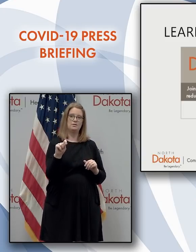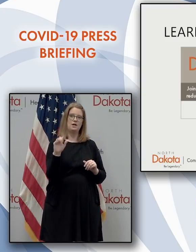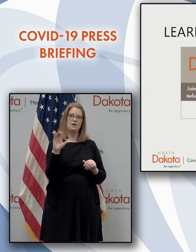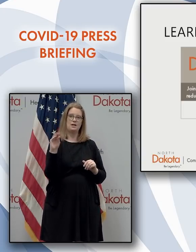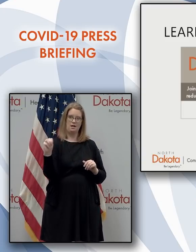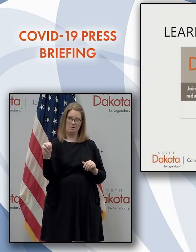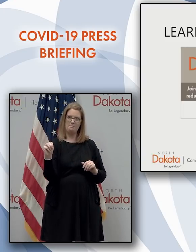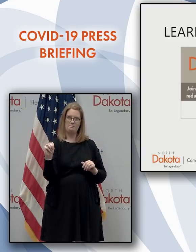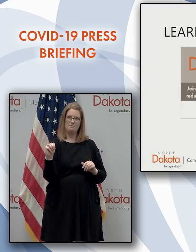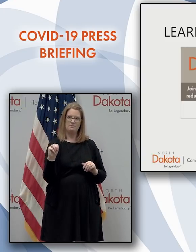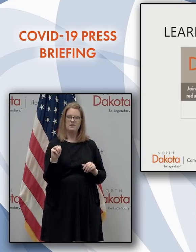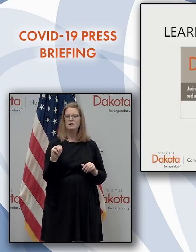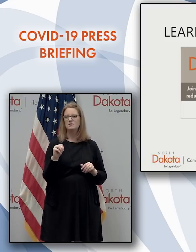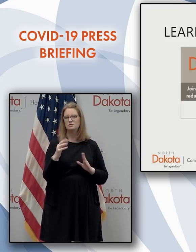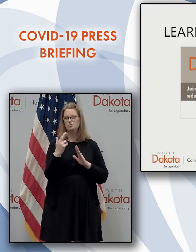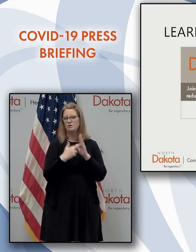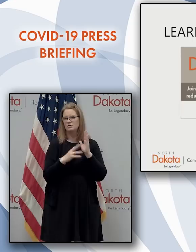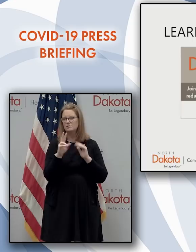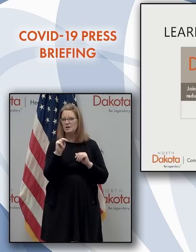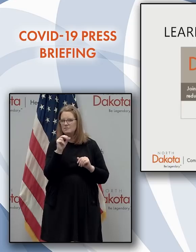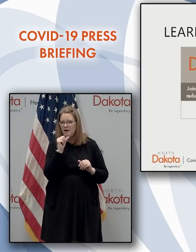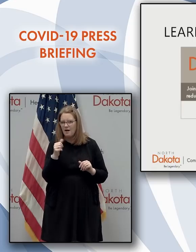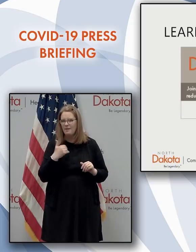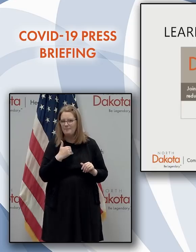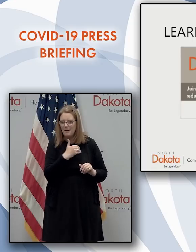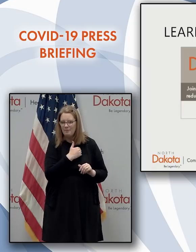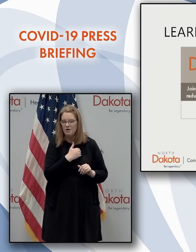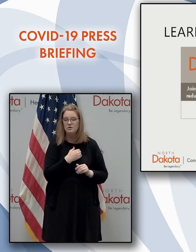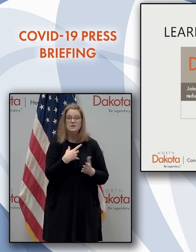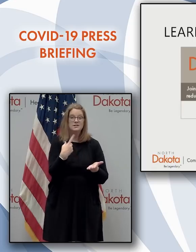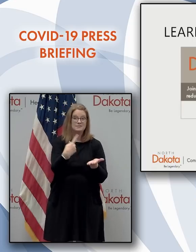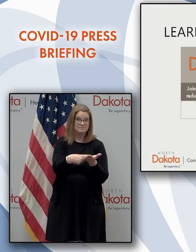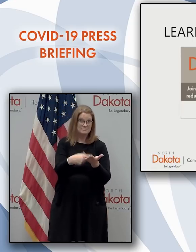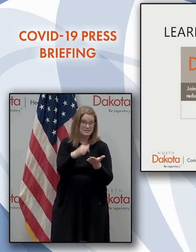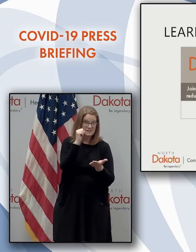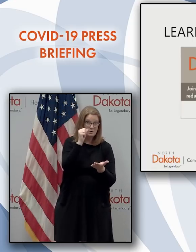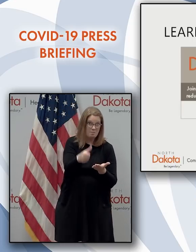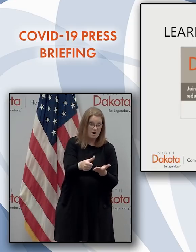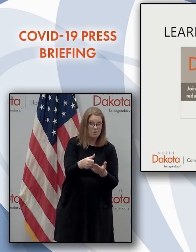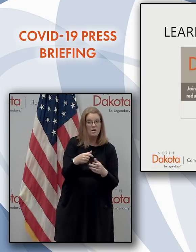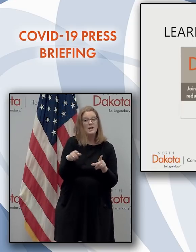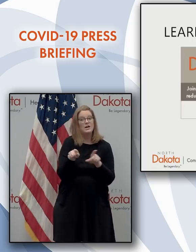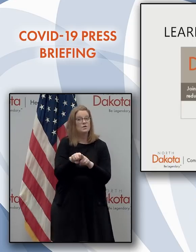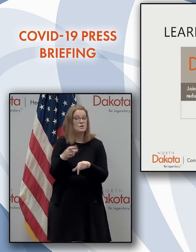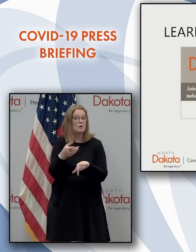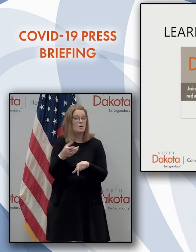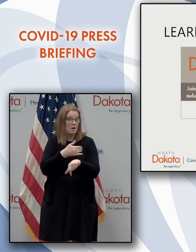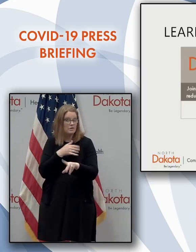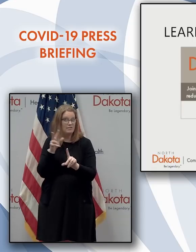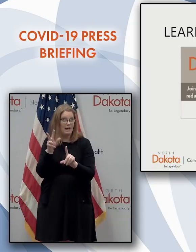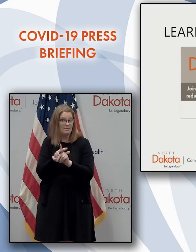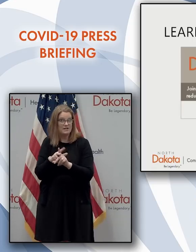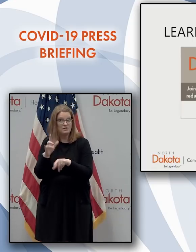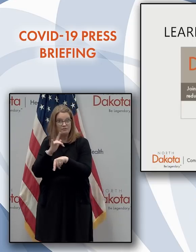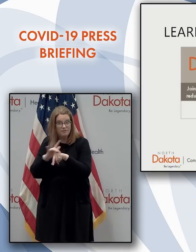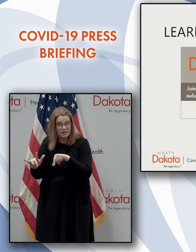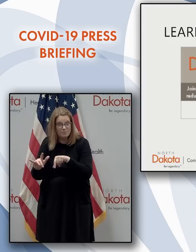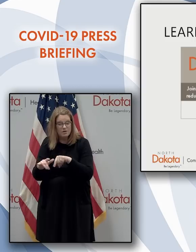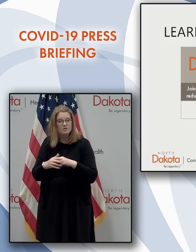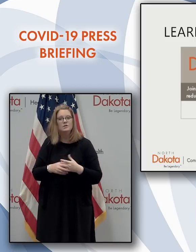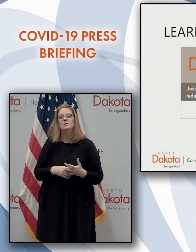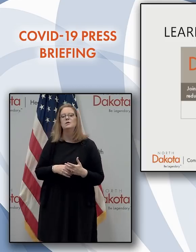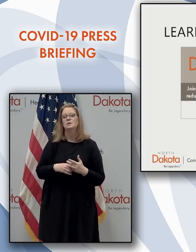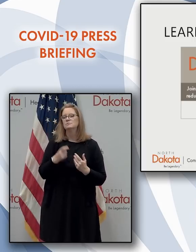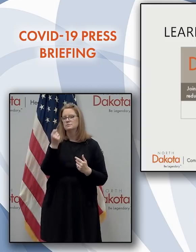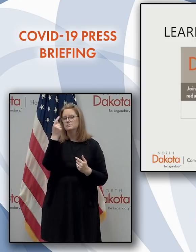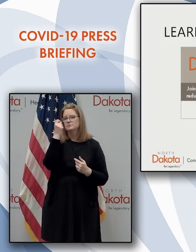ndchamber.com as a non-member. Following this briefing tomorrow and prior to when the application goes live, again, we will be scheduling